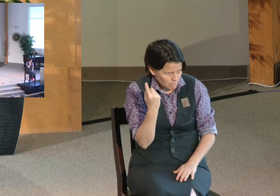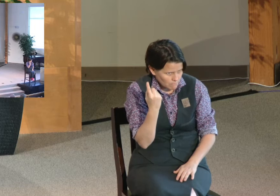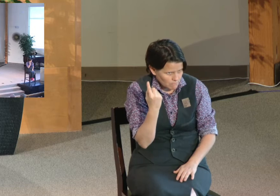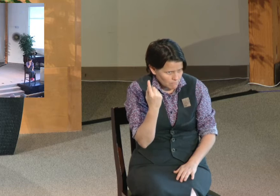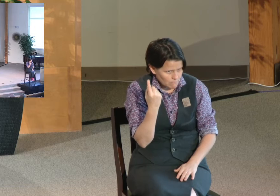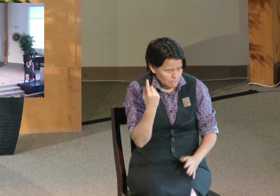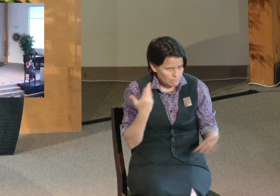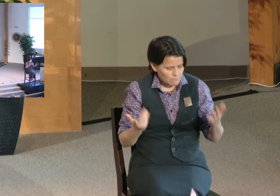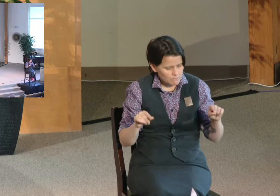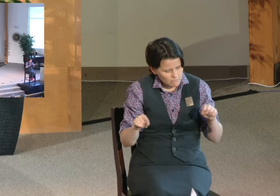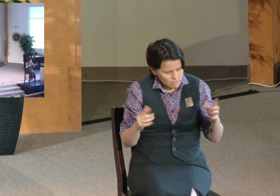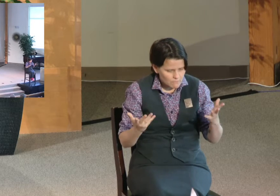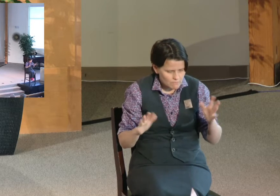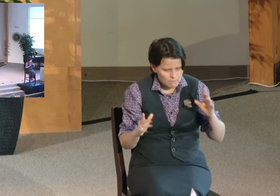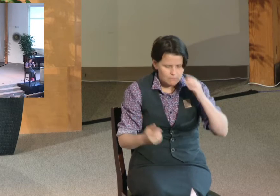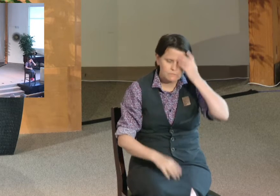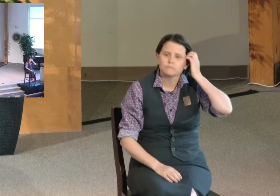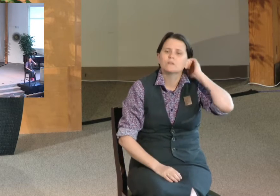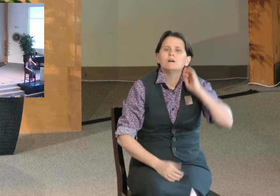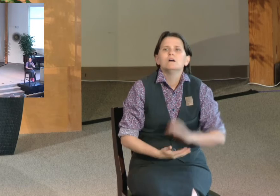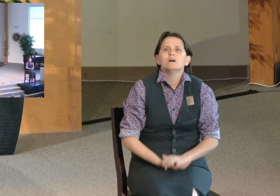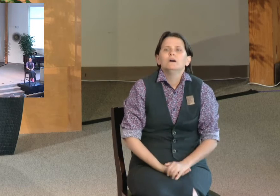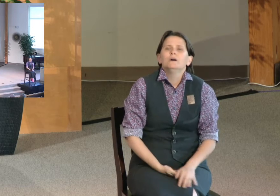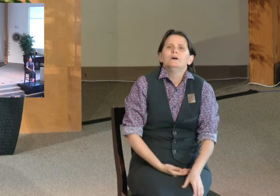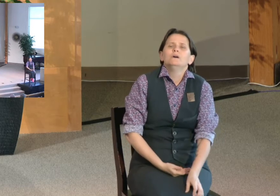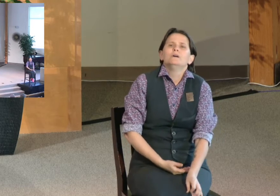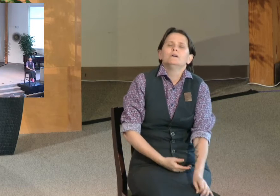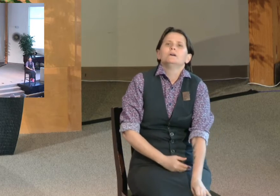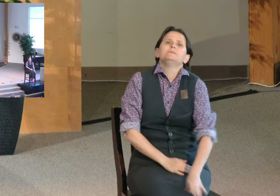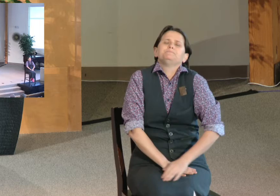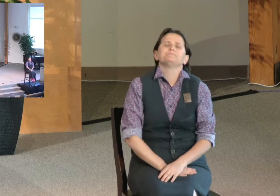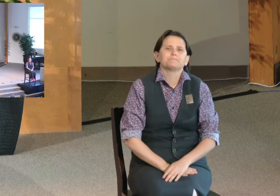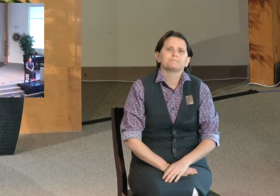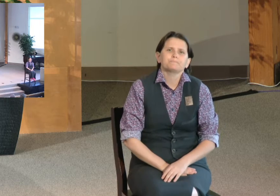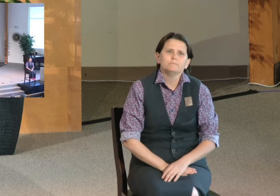So this isn't about devaluing a man's inner boy.